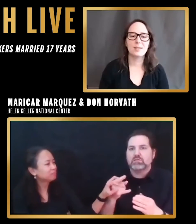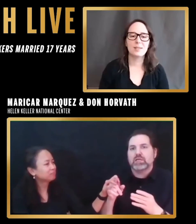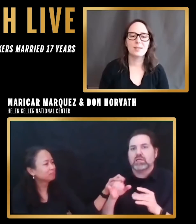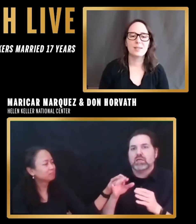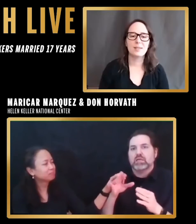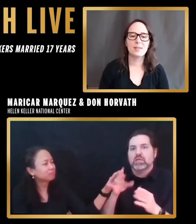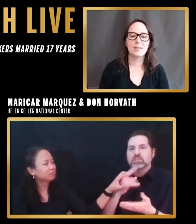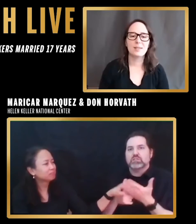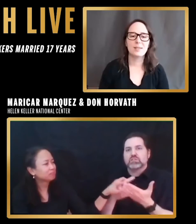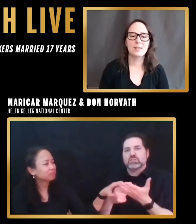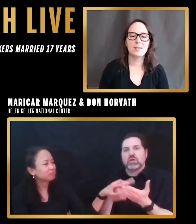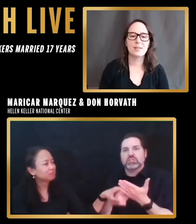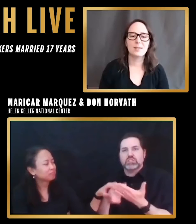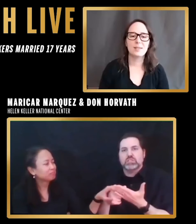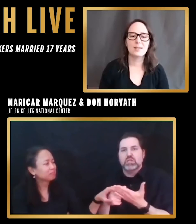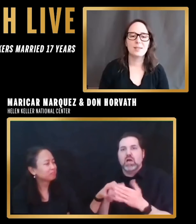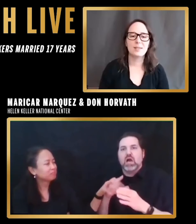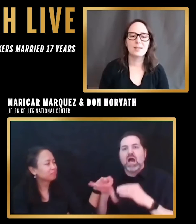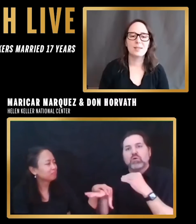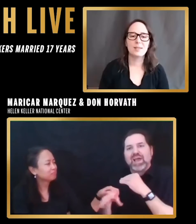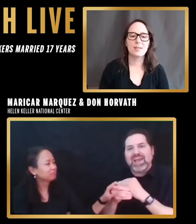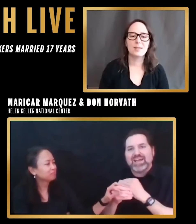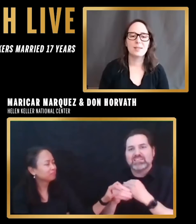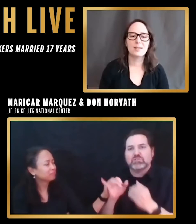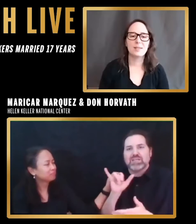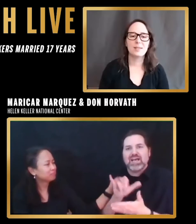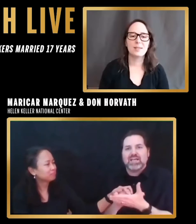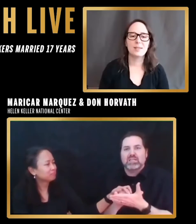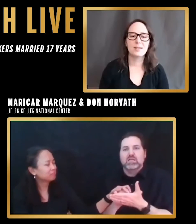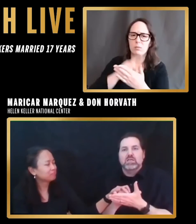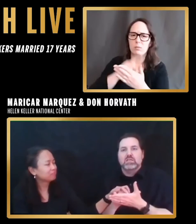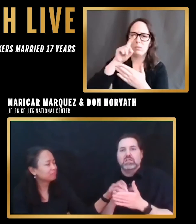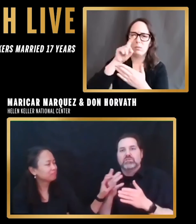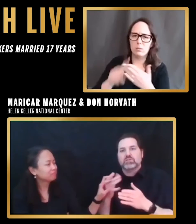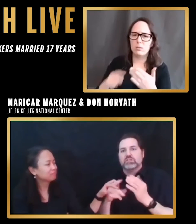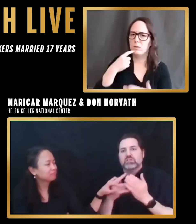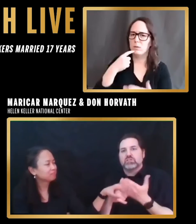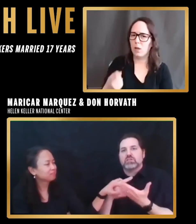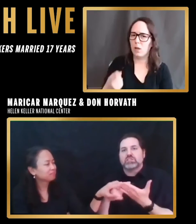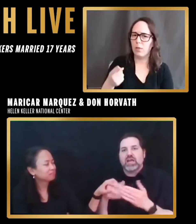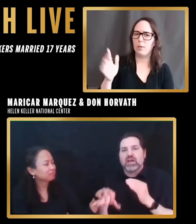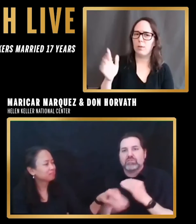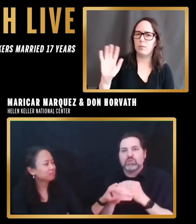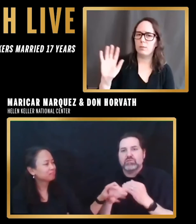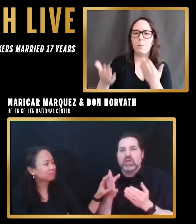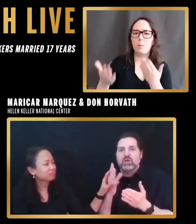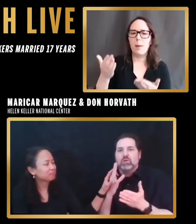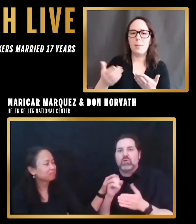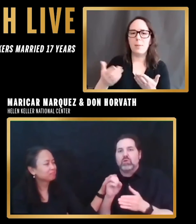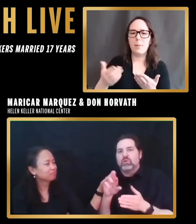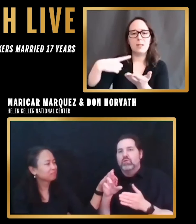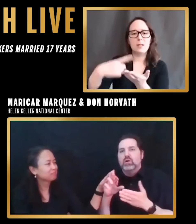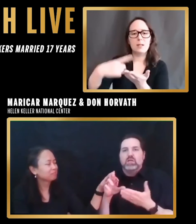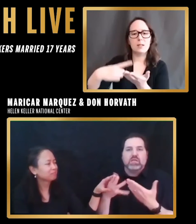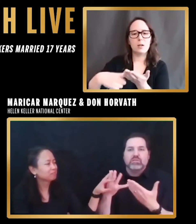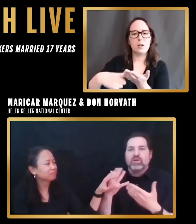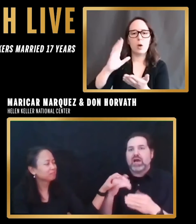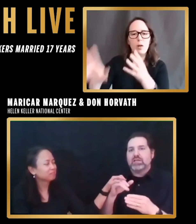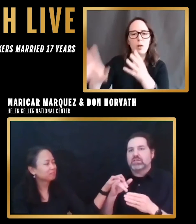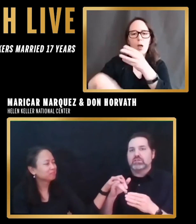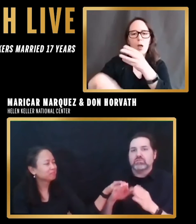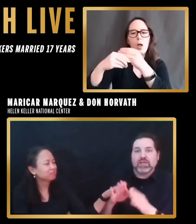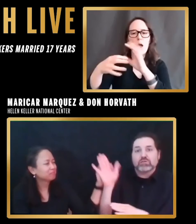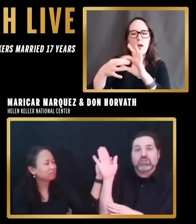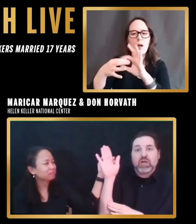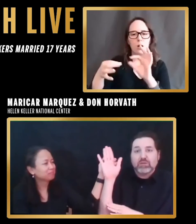Maybe like in a discussion, I will add to that if there's a discussion after that, or if